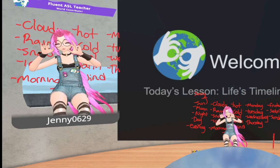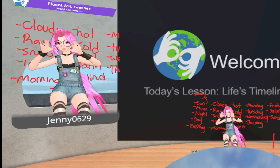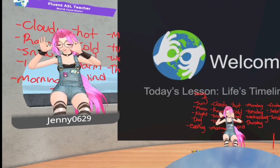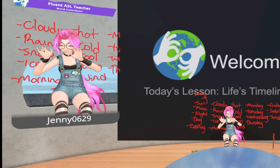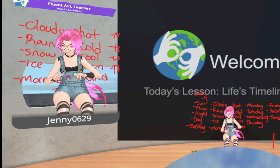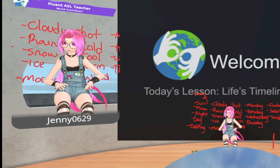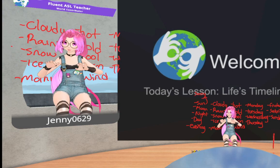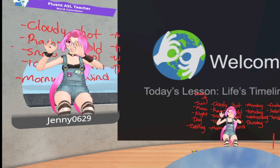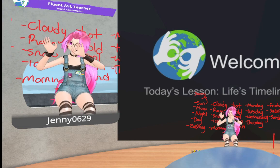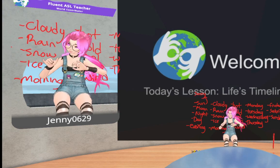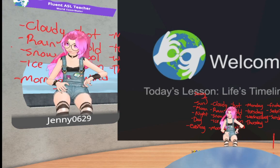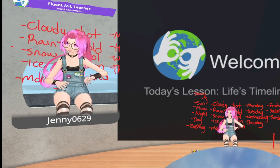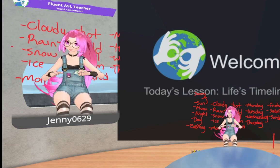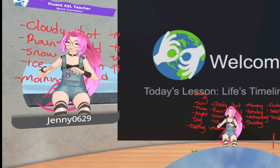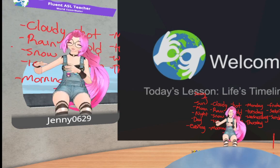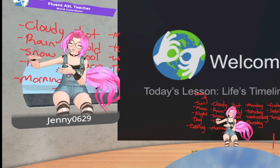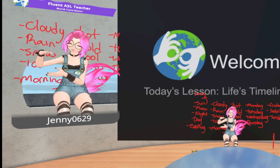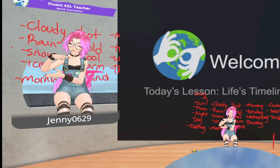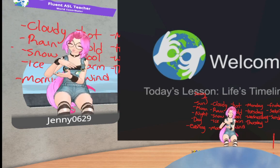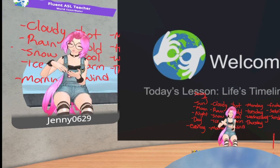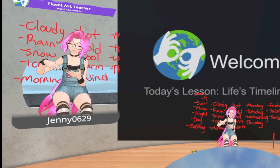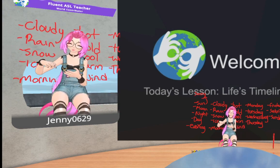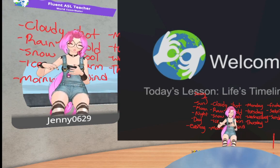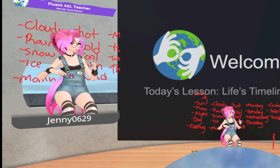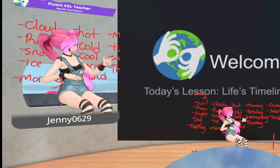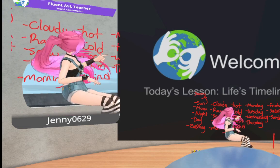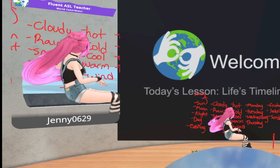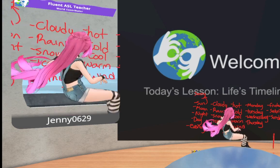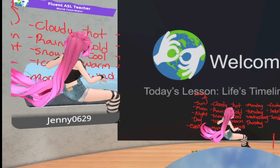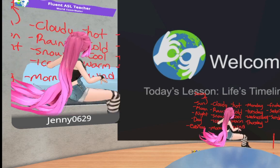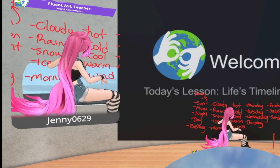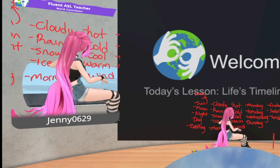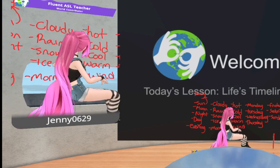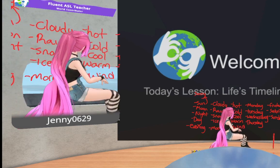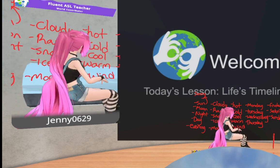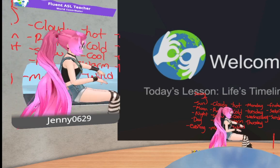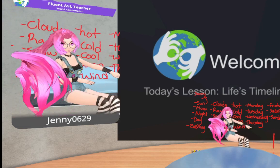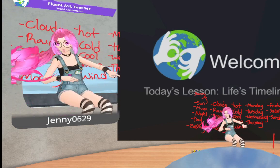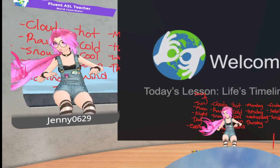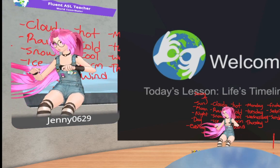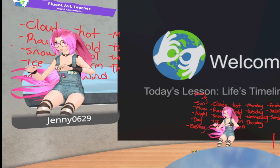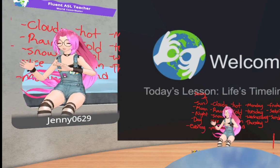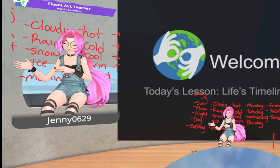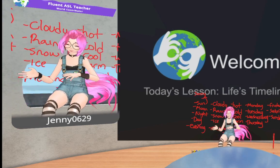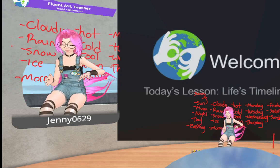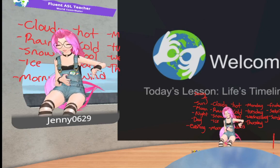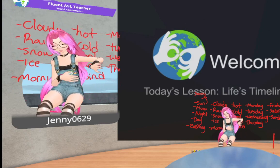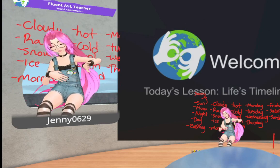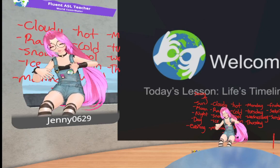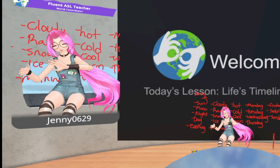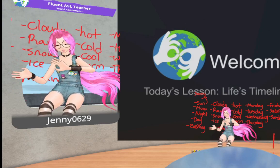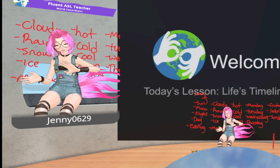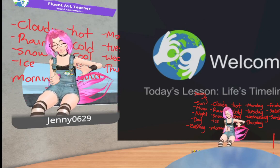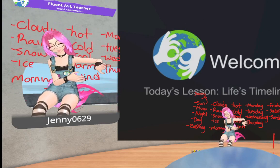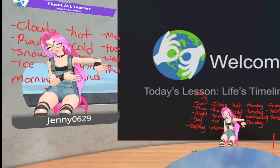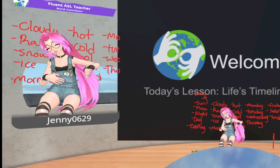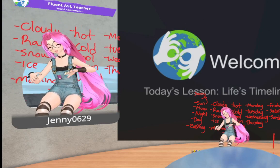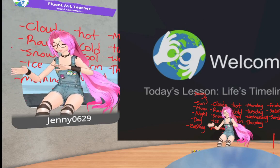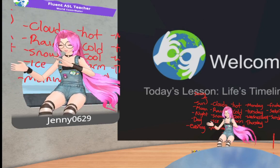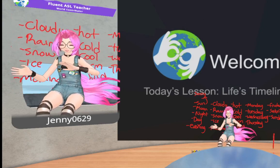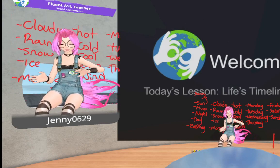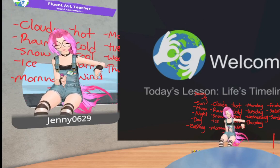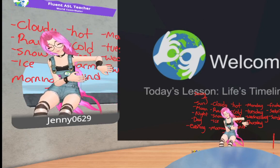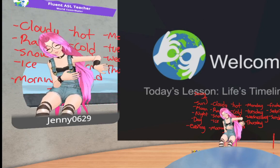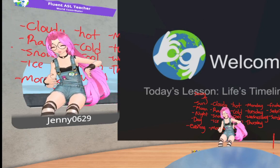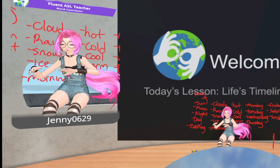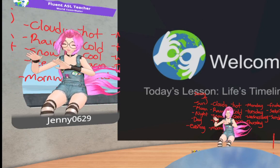be, snow more intense, or also we're going to learn wind. wind coming in, right? Wind going, this